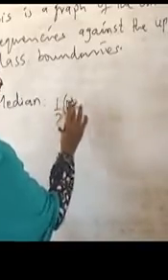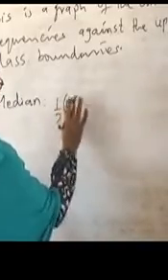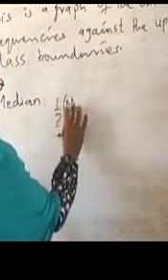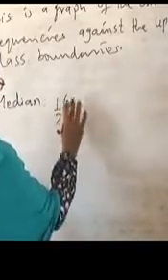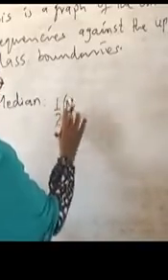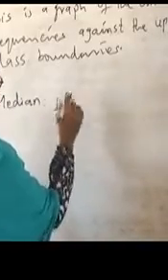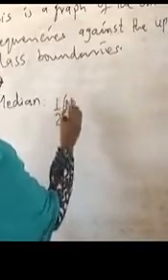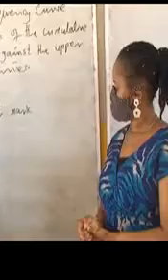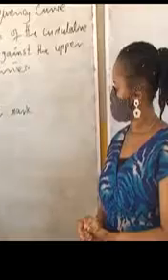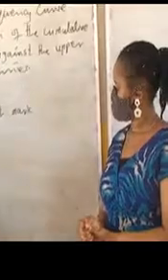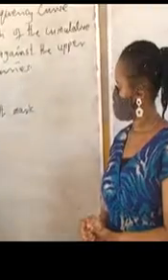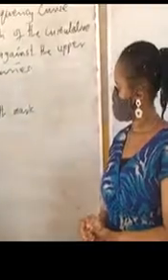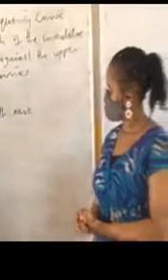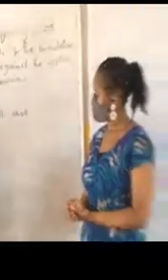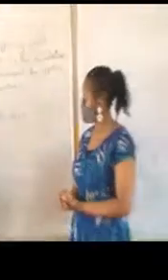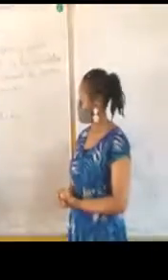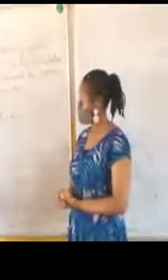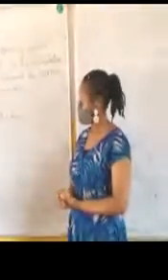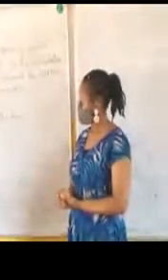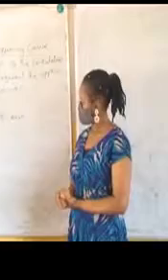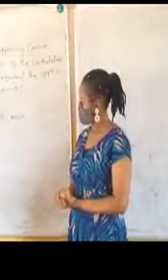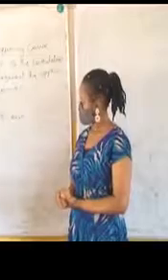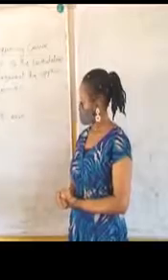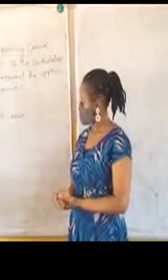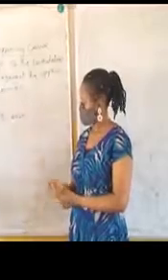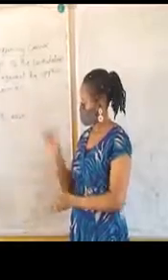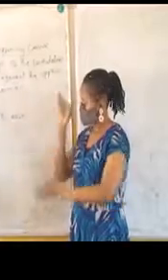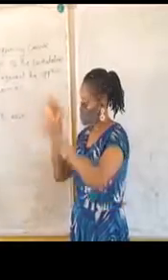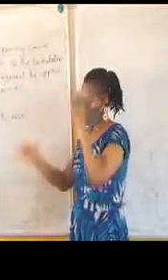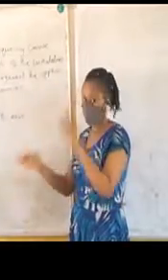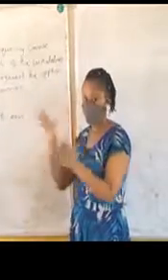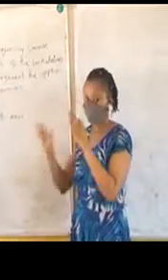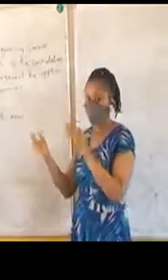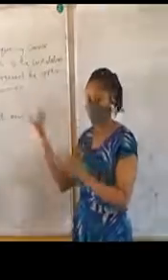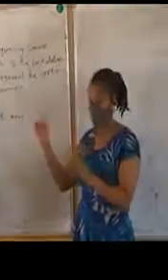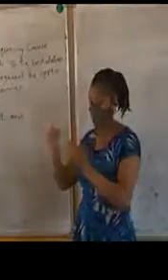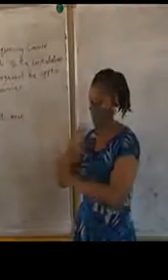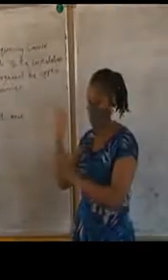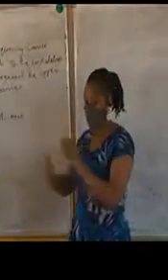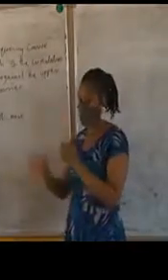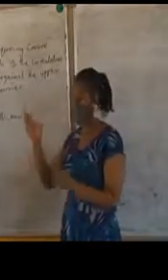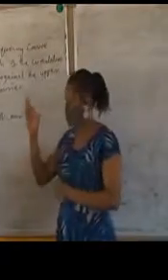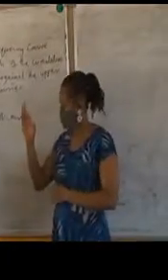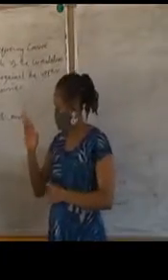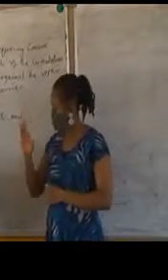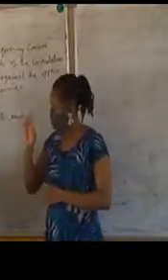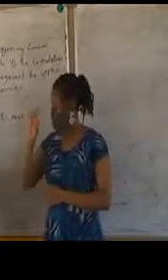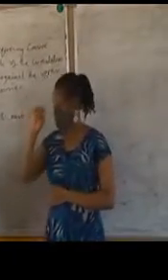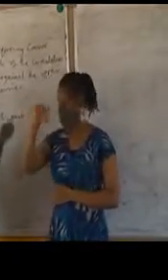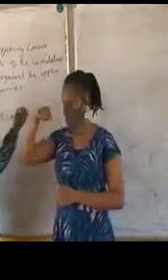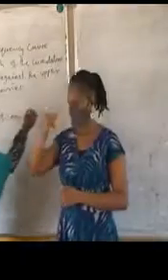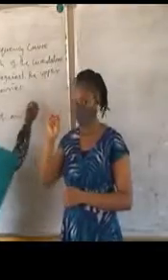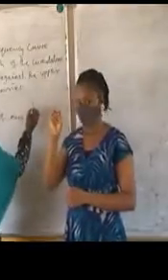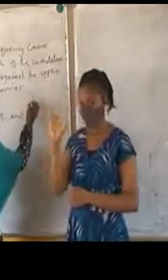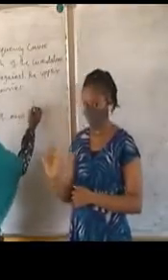assume, is n. So if the total frequency, like we have here, the total frequency is 100. So you put your